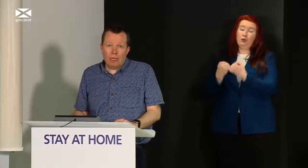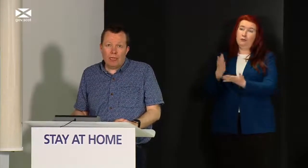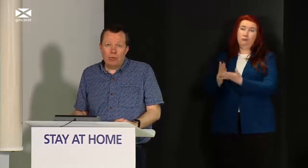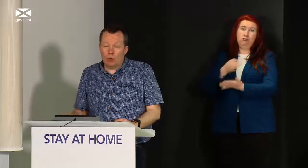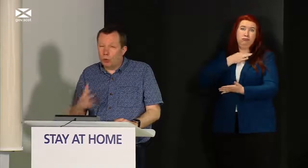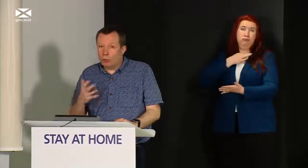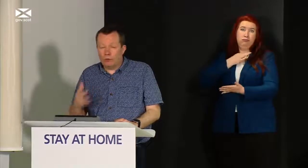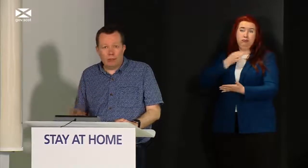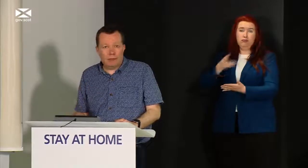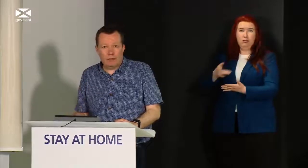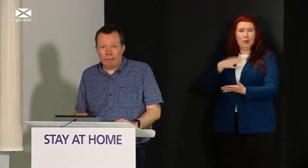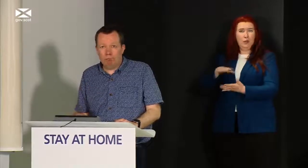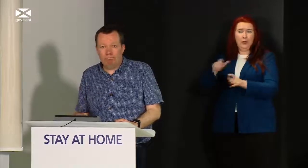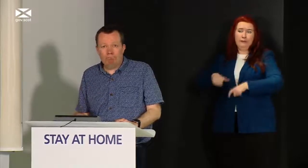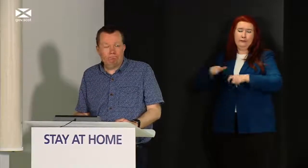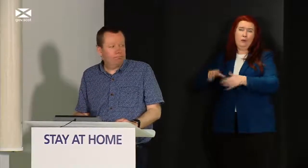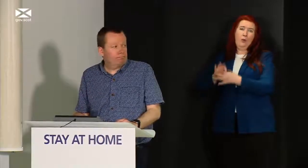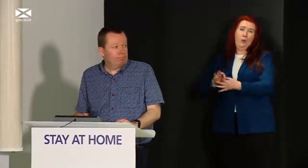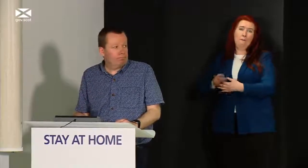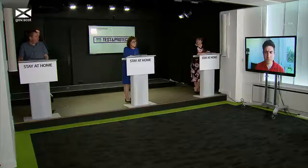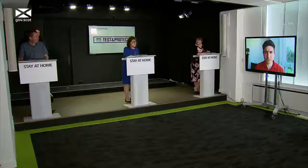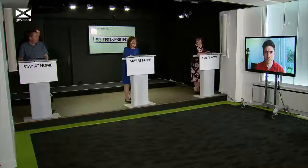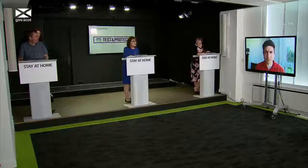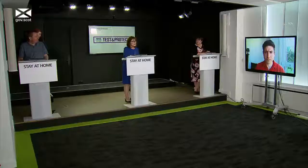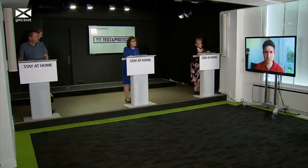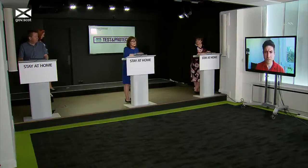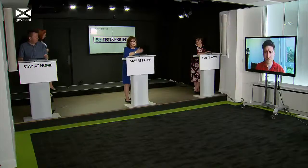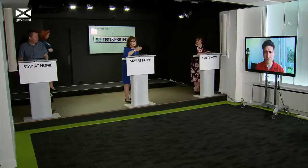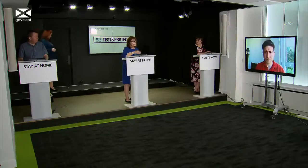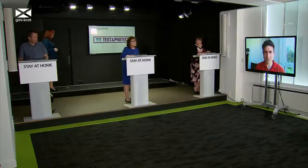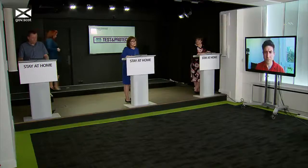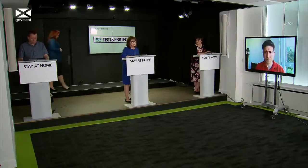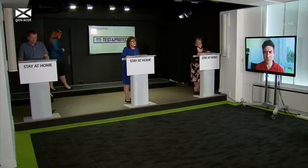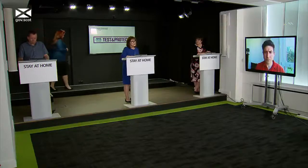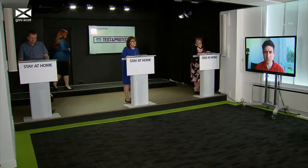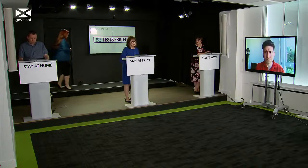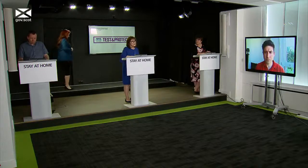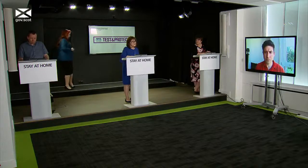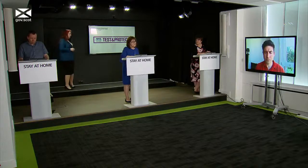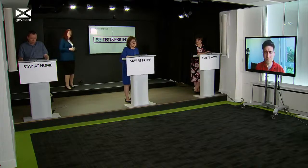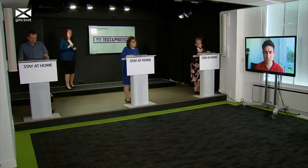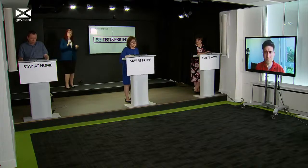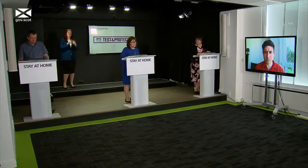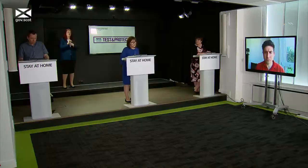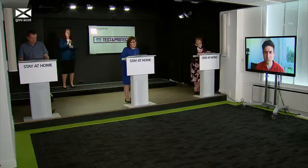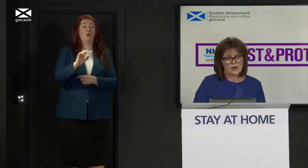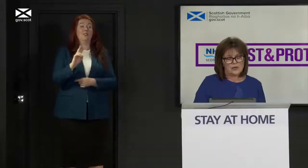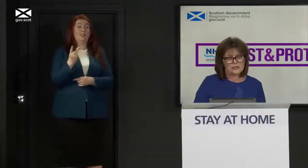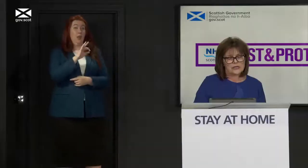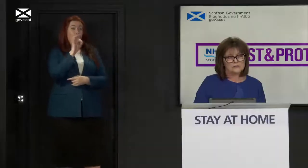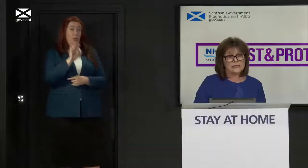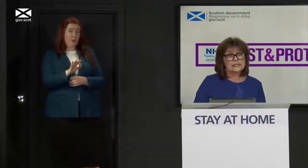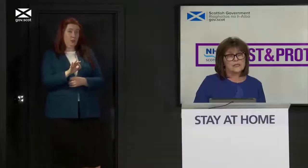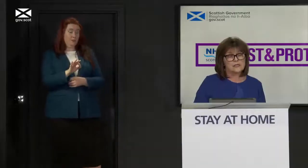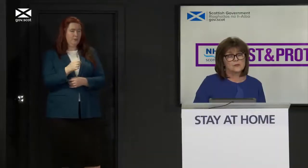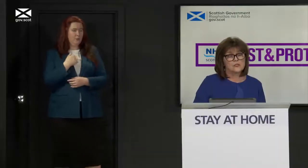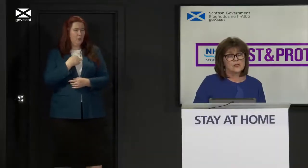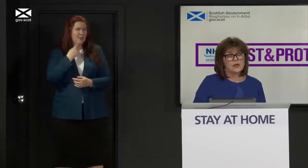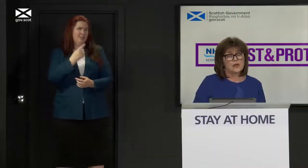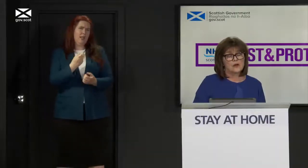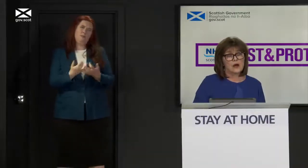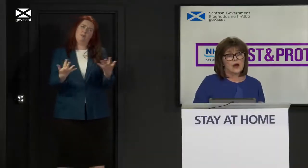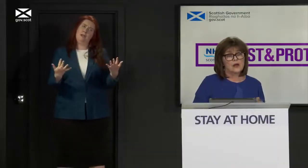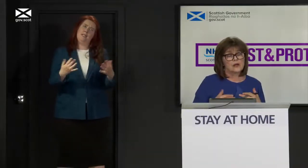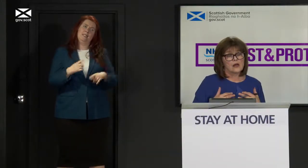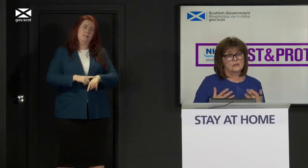in their homes for all this time and in answer to your second question as we've said many times